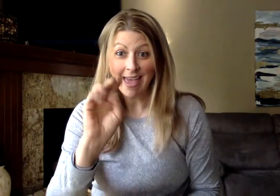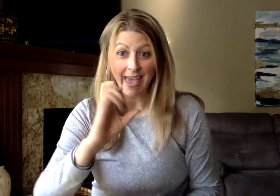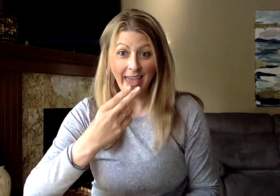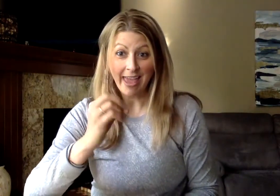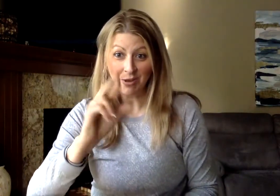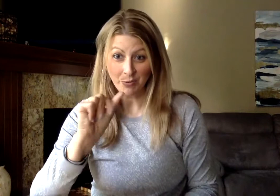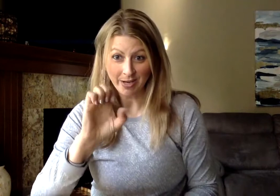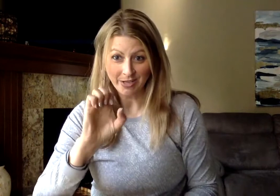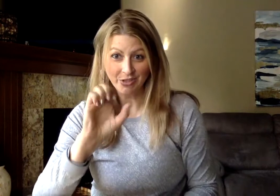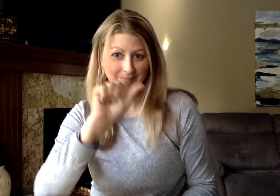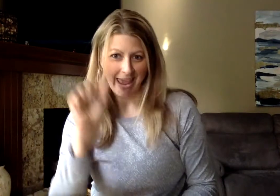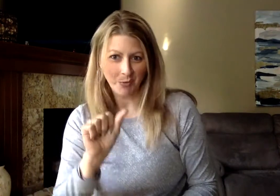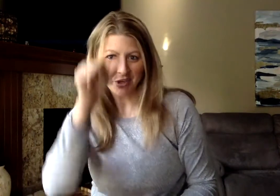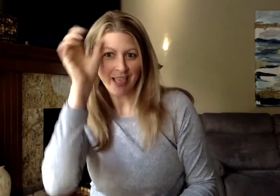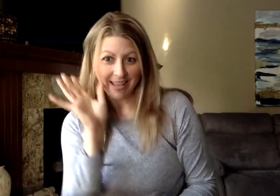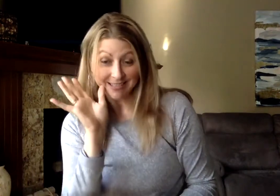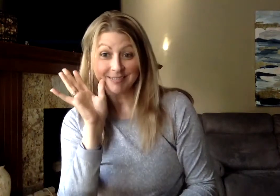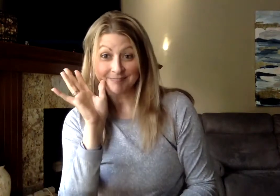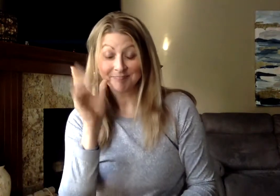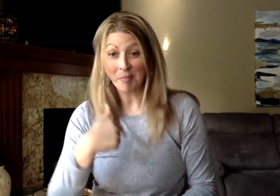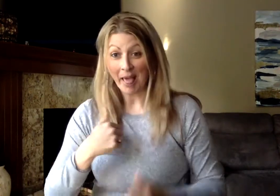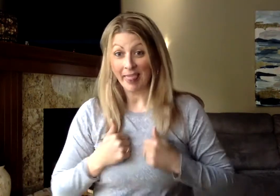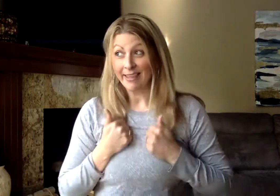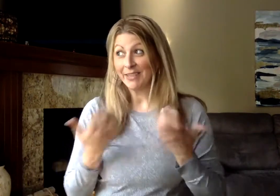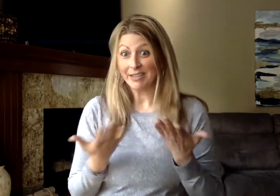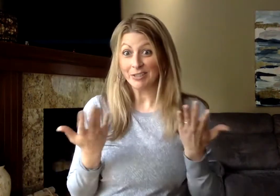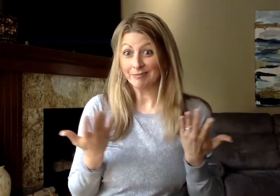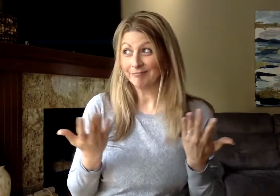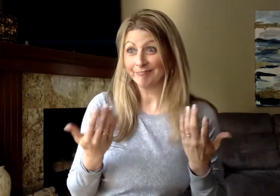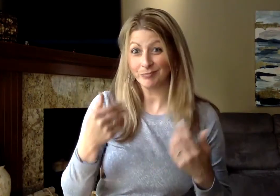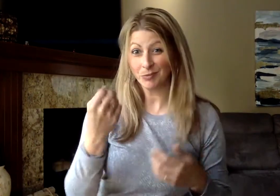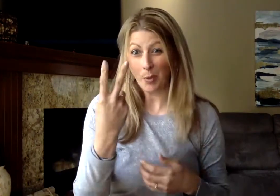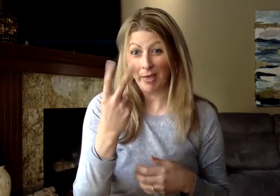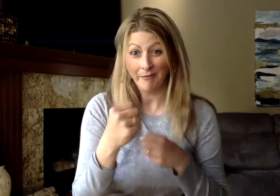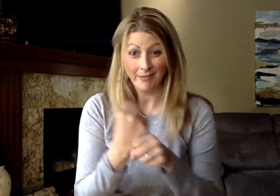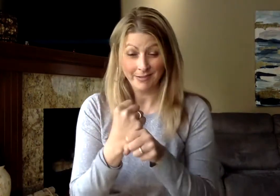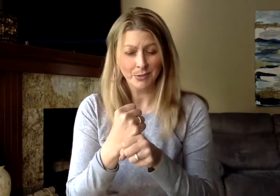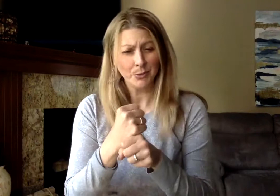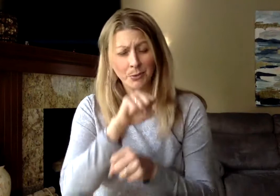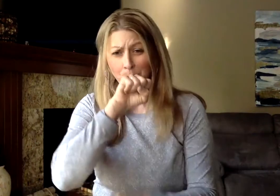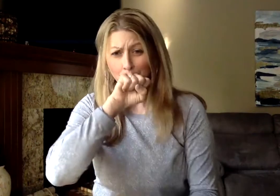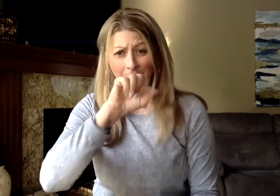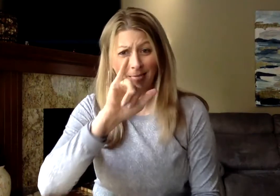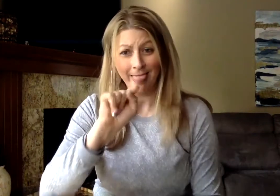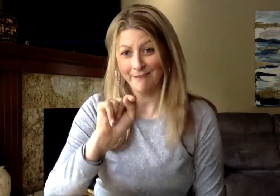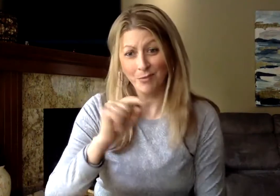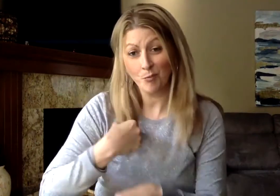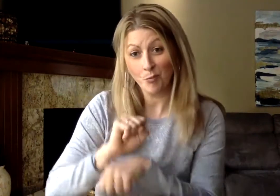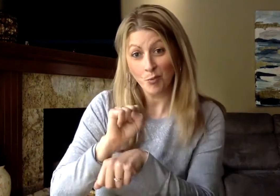Alaska, Anchorage, Alaska, and I've lived here for about 12 years now, and I